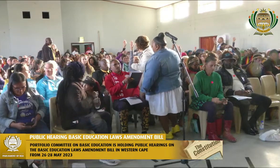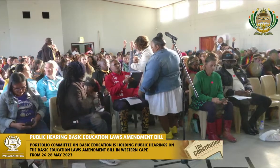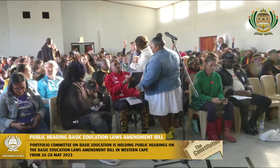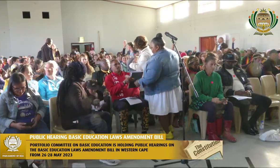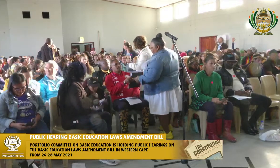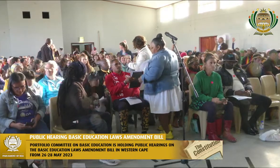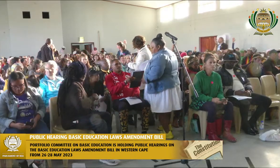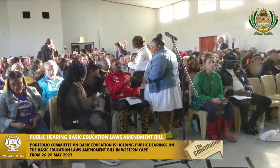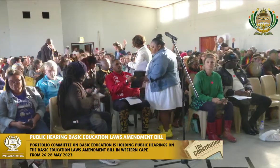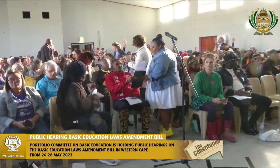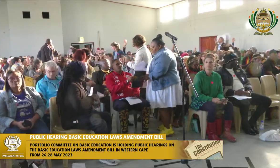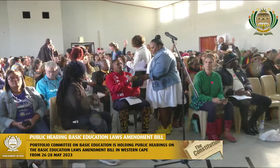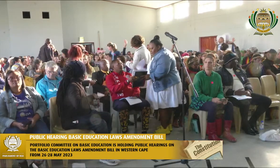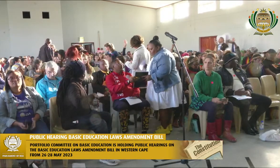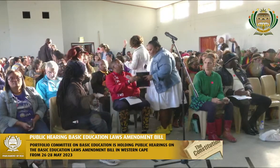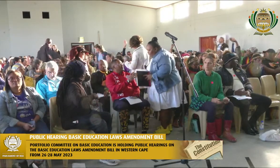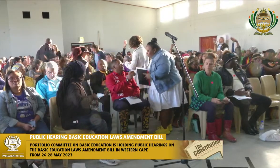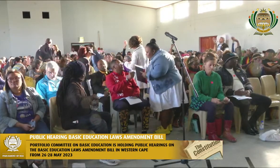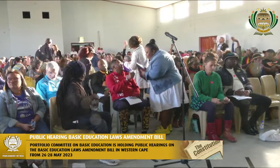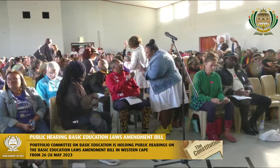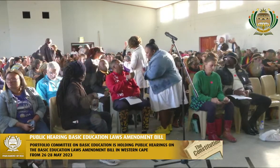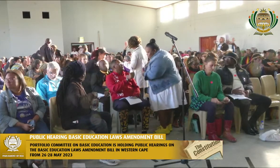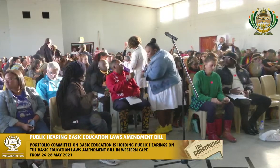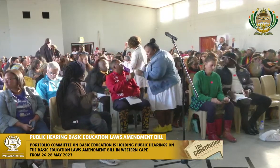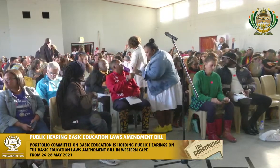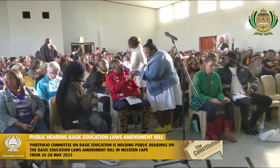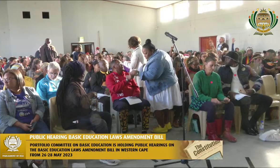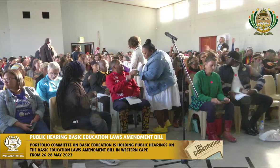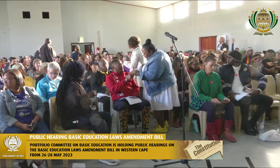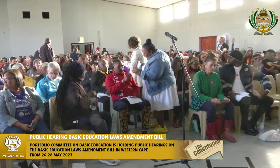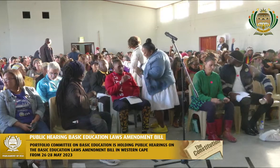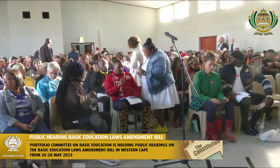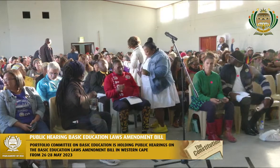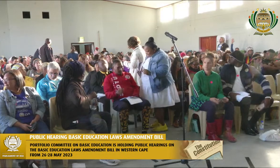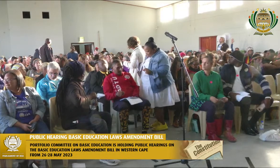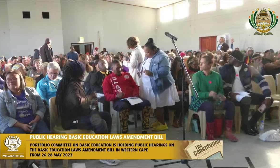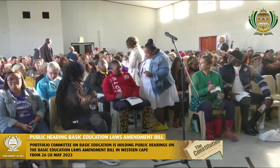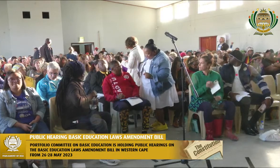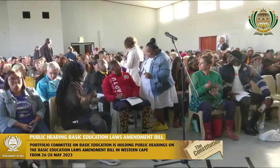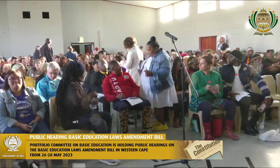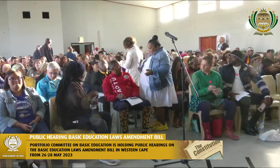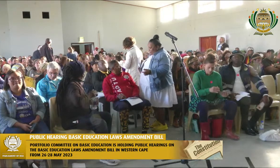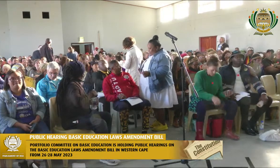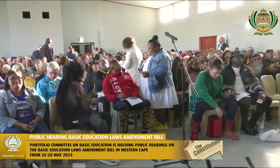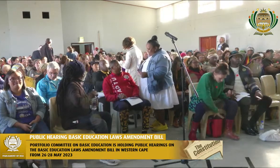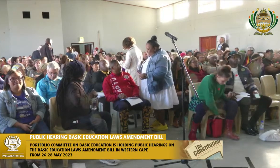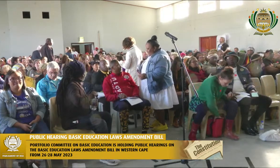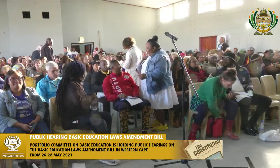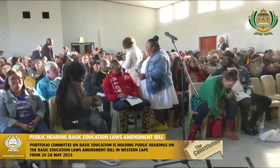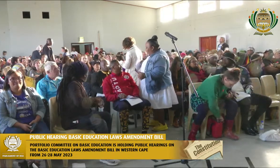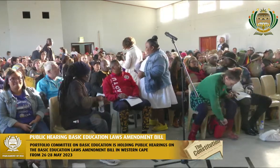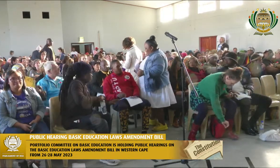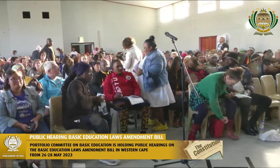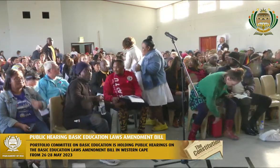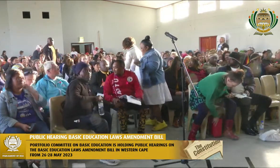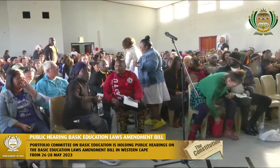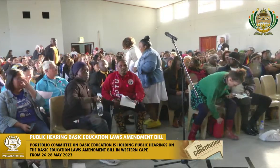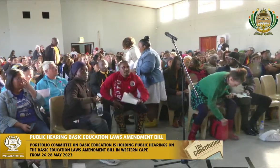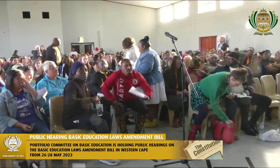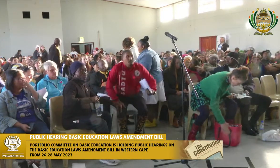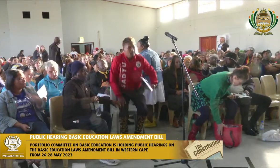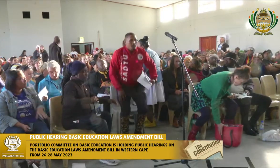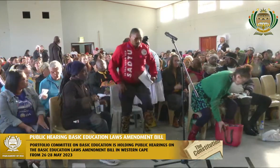Okay, can that guy be the last one? Yes. Can you stand, Buti, up front?